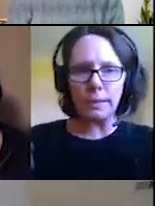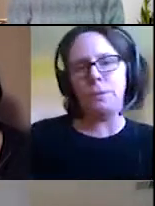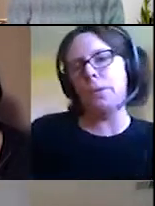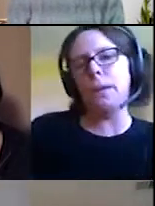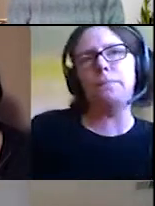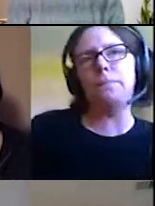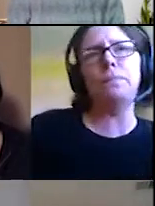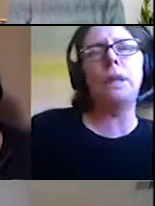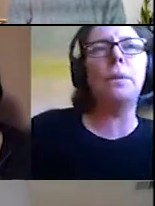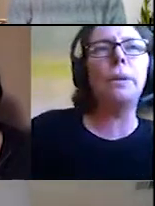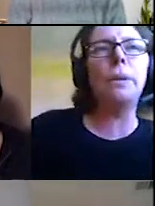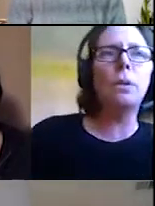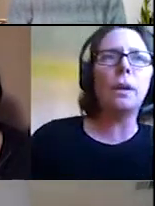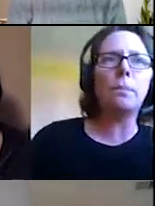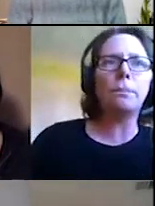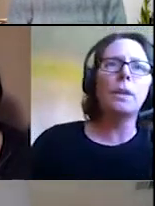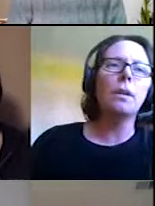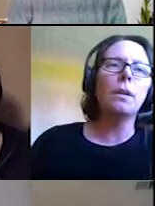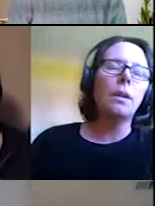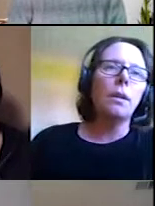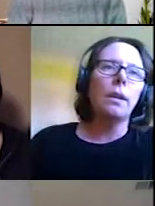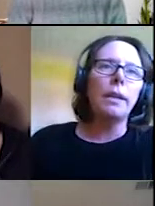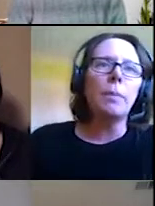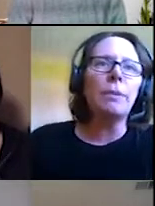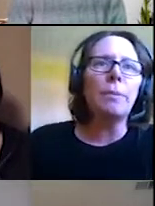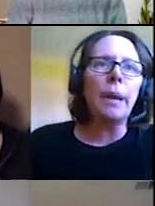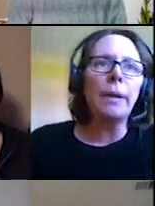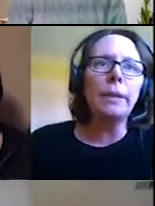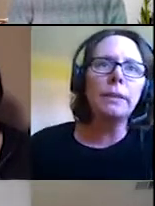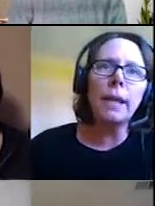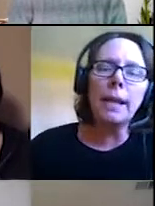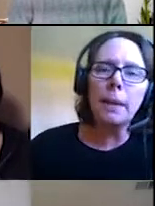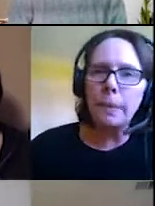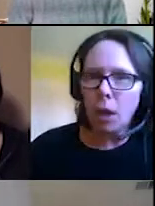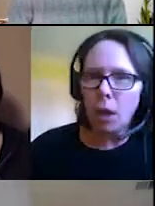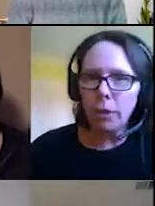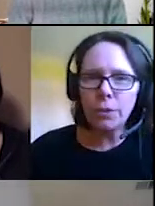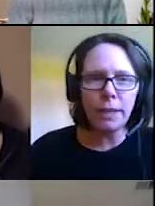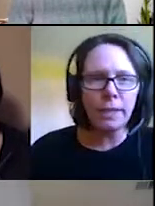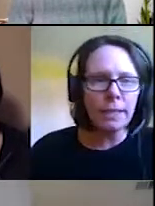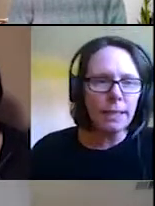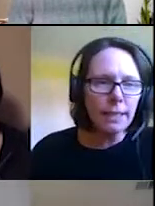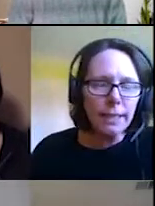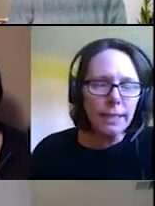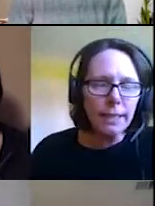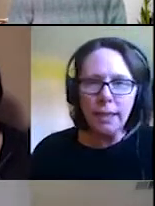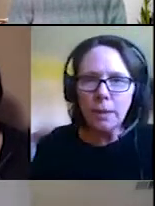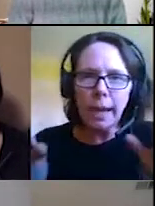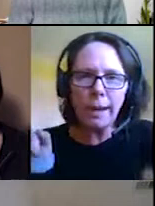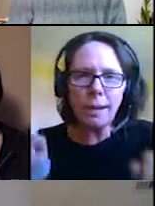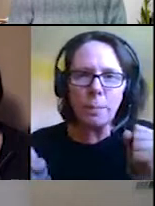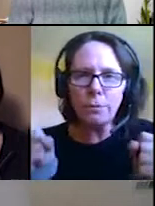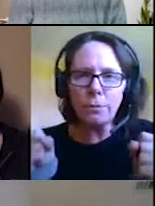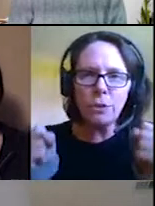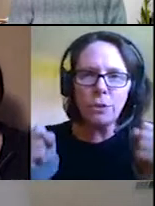with this stuff. That can be, a bit of a barrier. I also find there's a tendency to get a